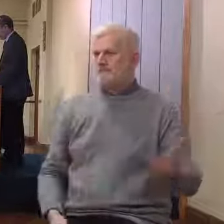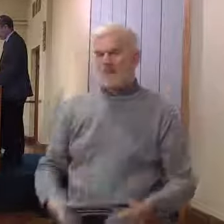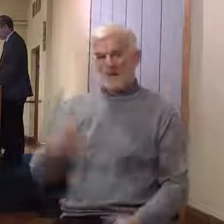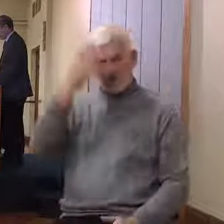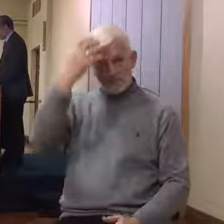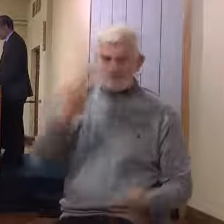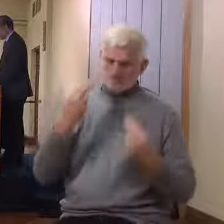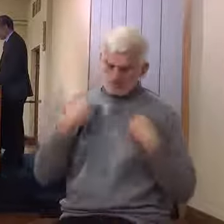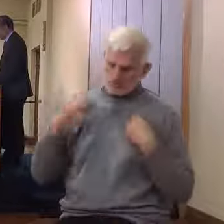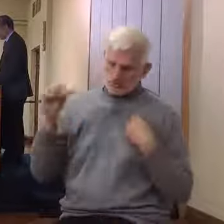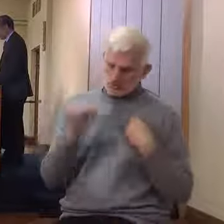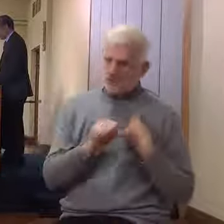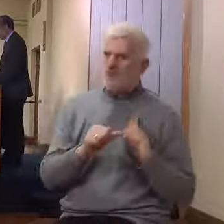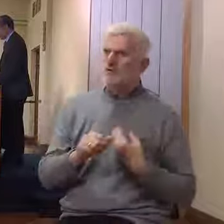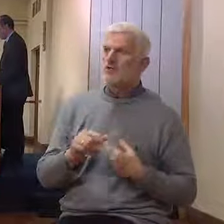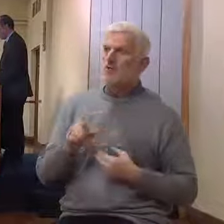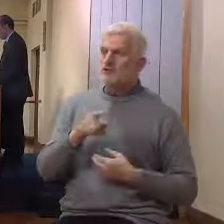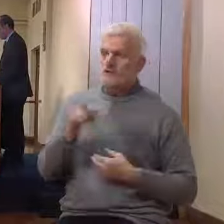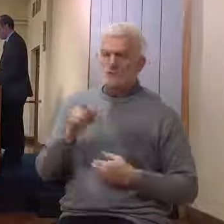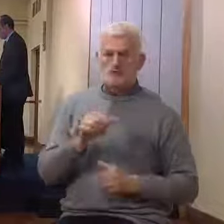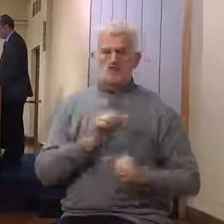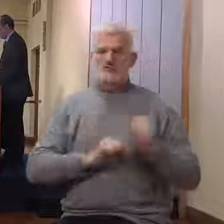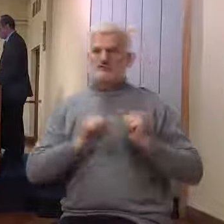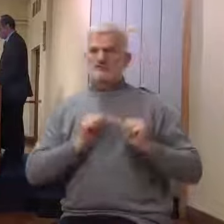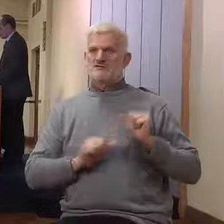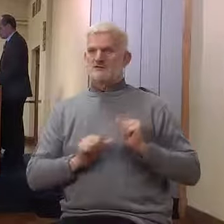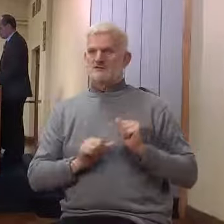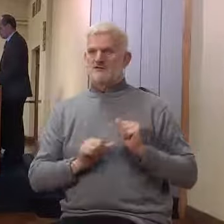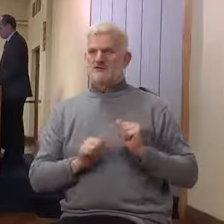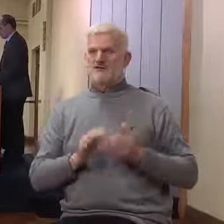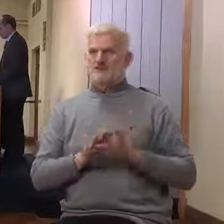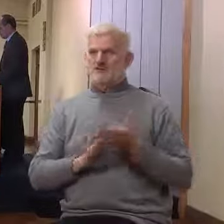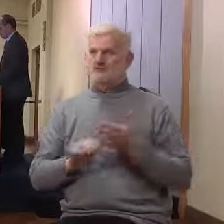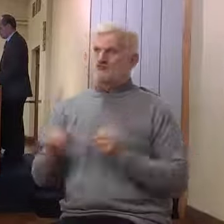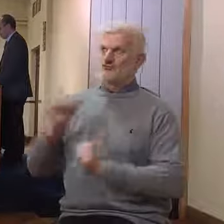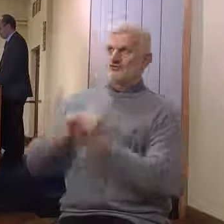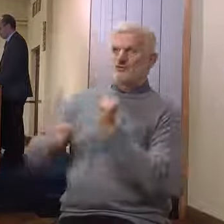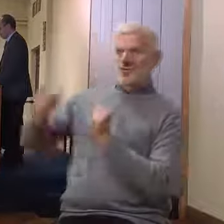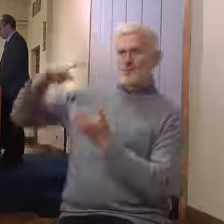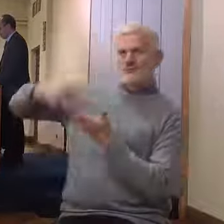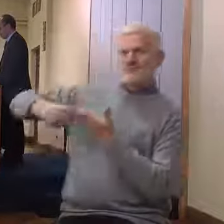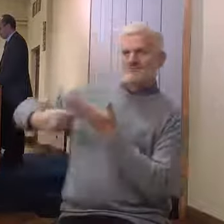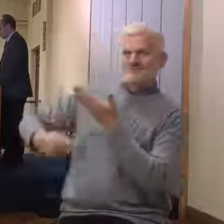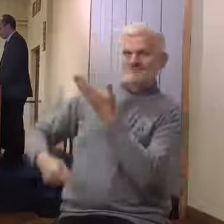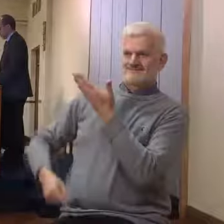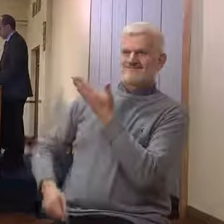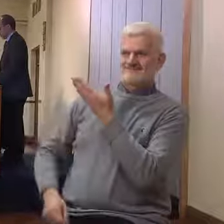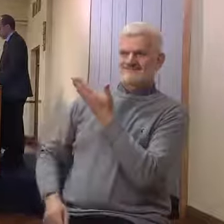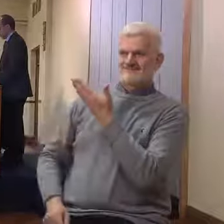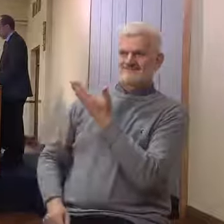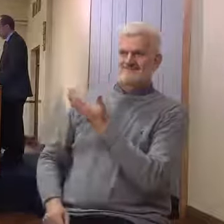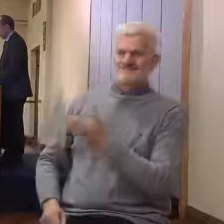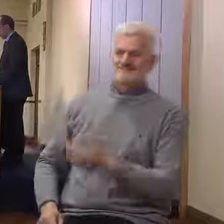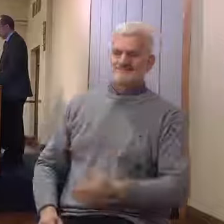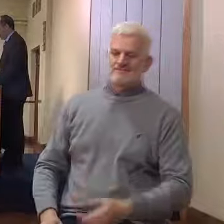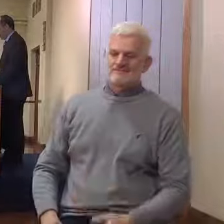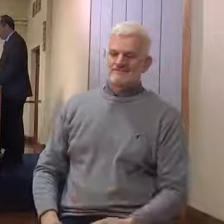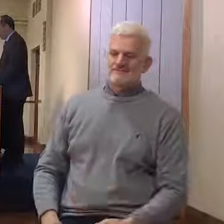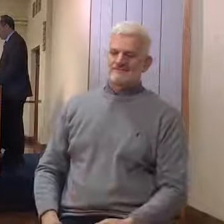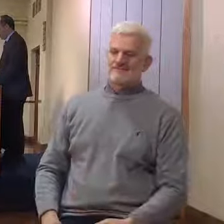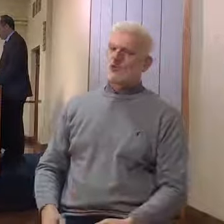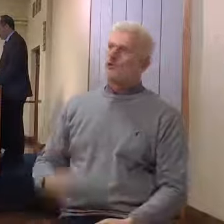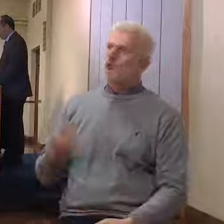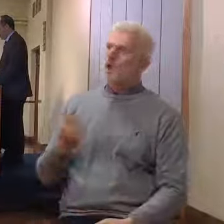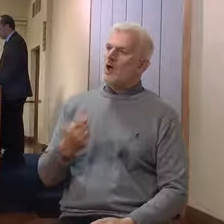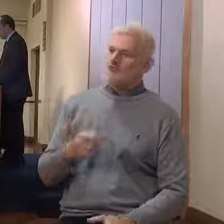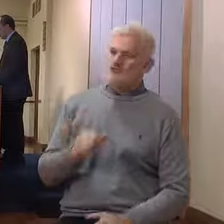Whosoever therefore resisteth the power, resisteth the ordinance of God. And they that